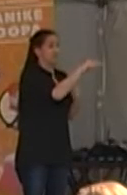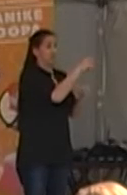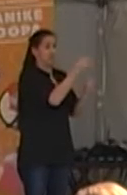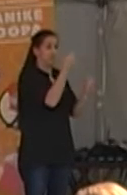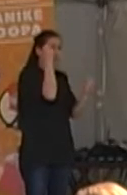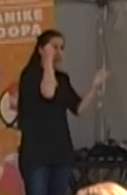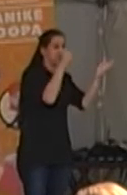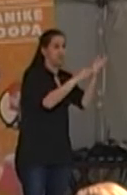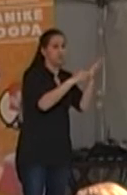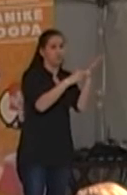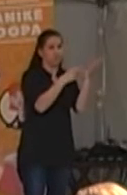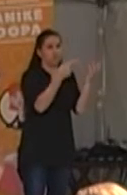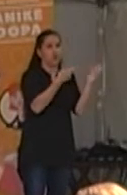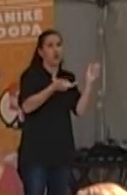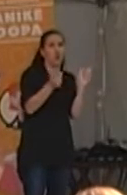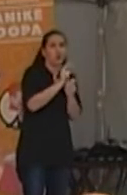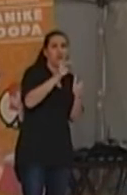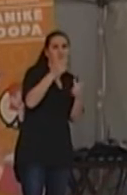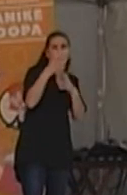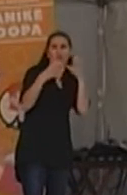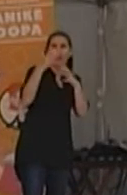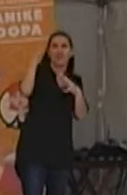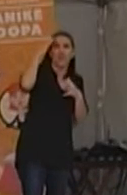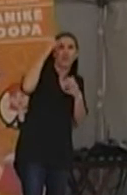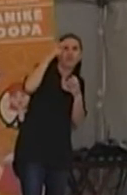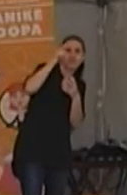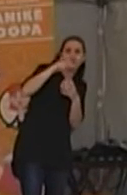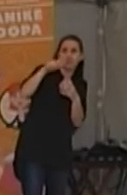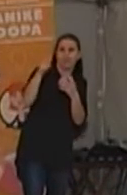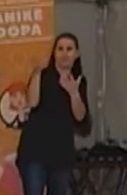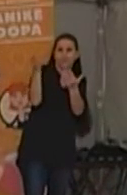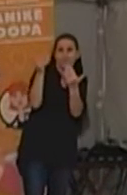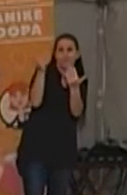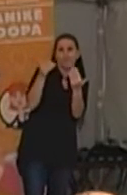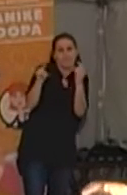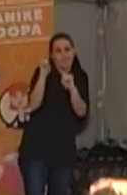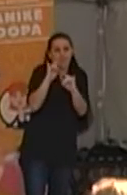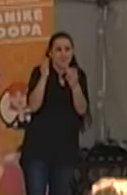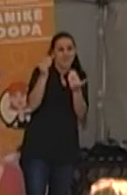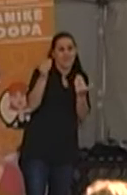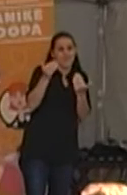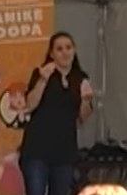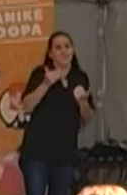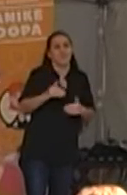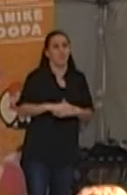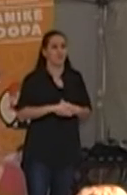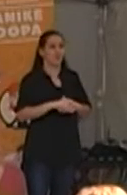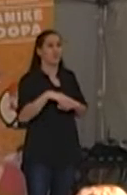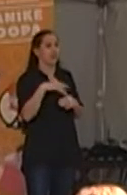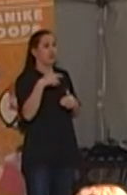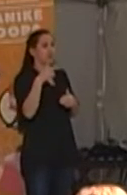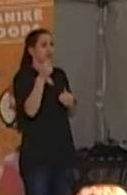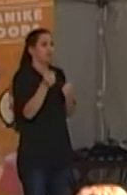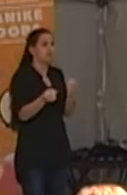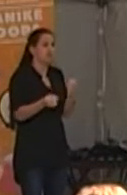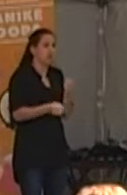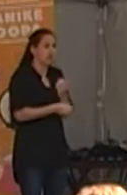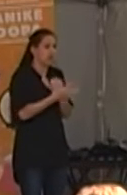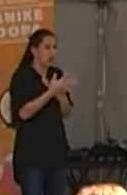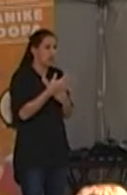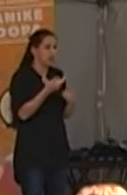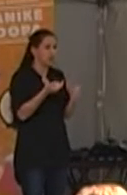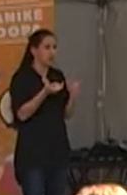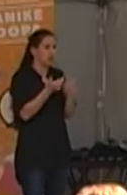more international talent, and the tricky thing is that the kind of international talent that will be drawn to Scandinavia are the